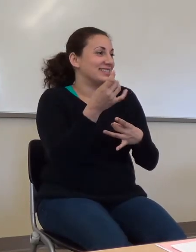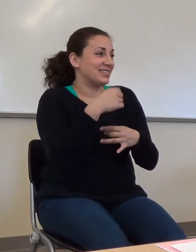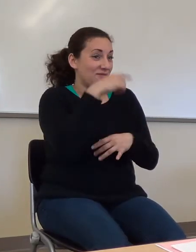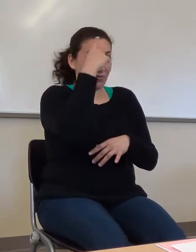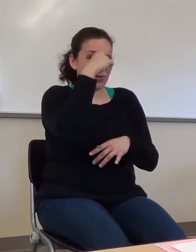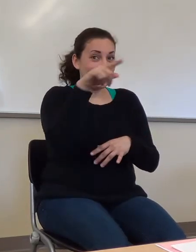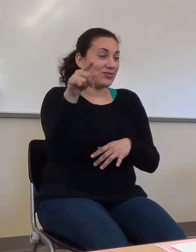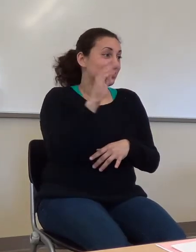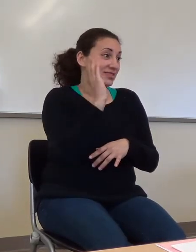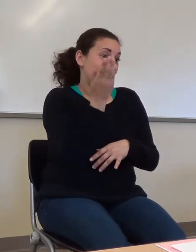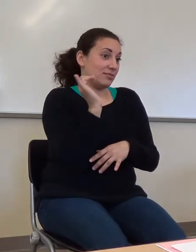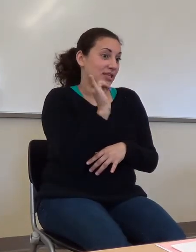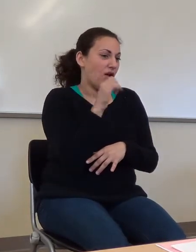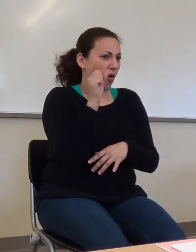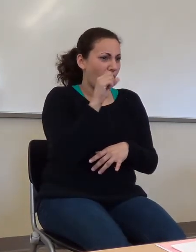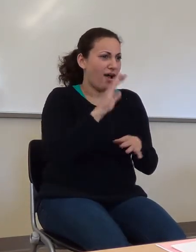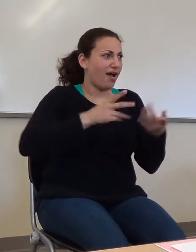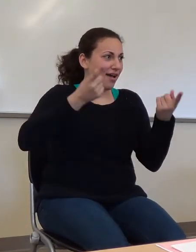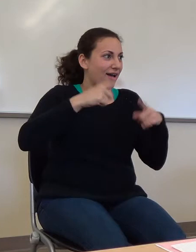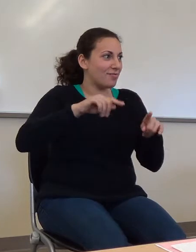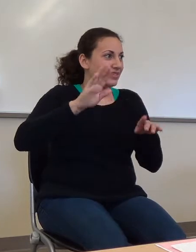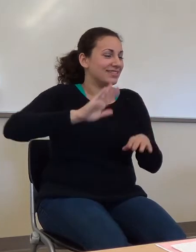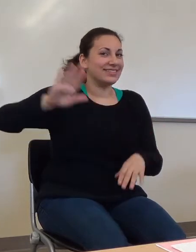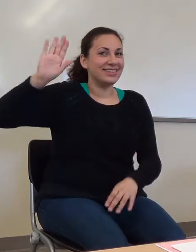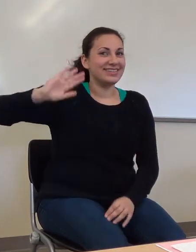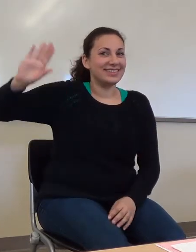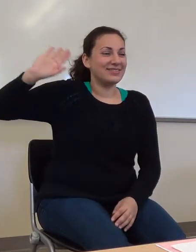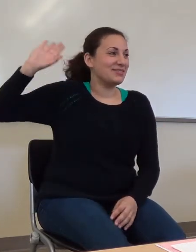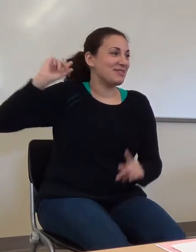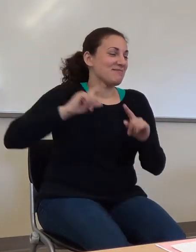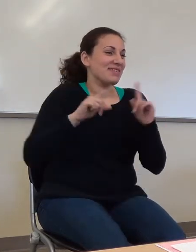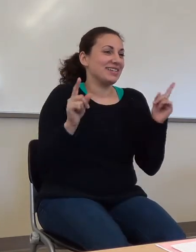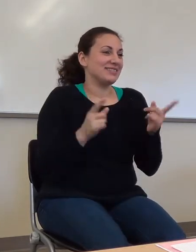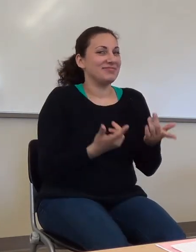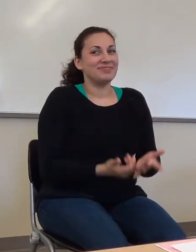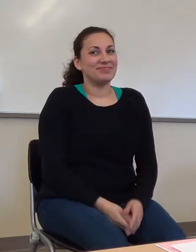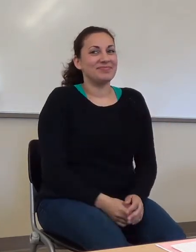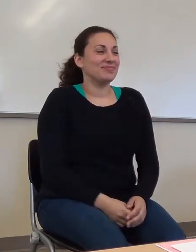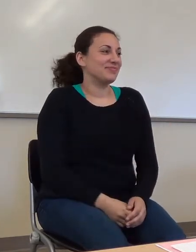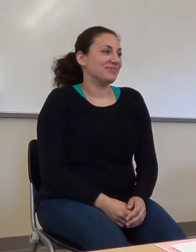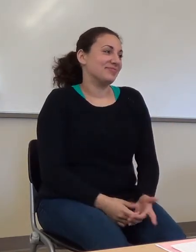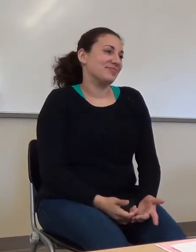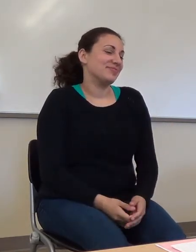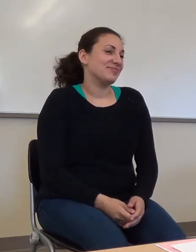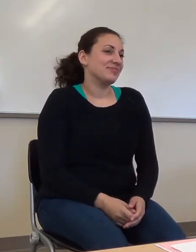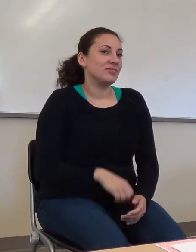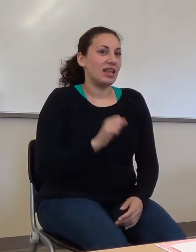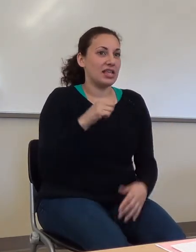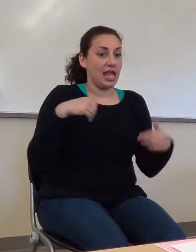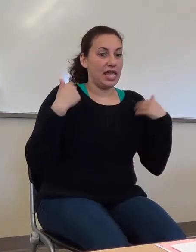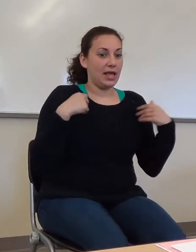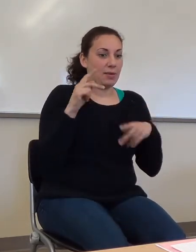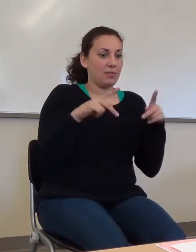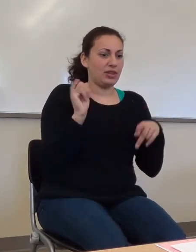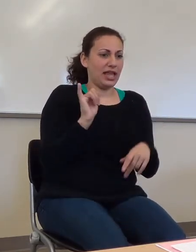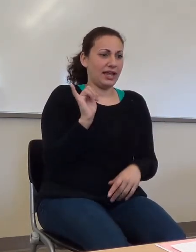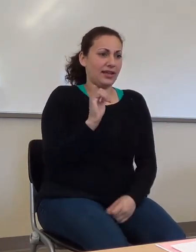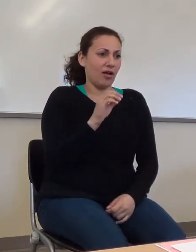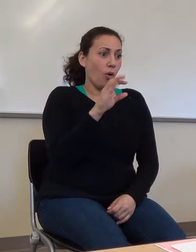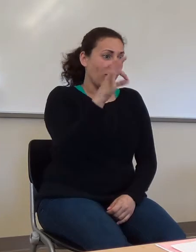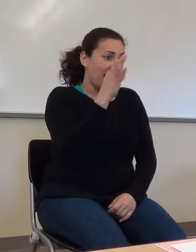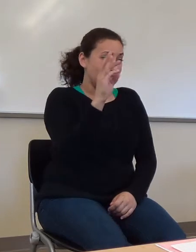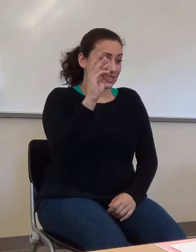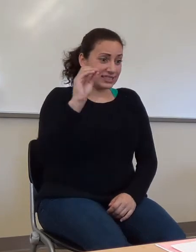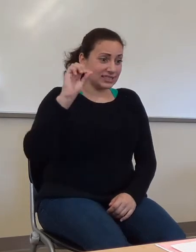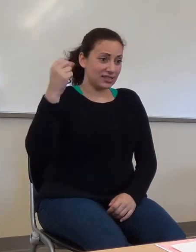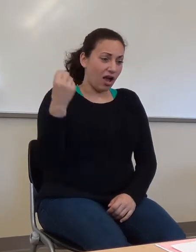all seems like, yeah, that all happened a long time ago. But there's some, just, I know, the young people, everything is ancient